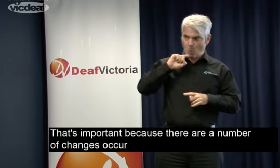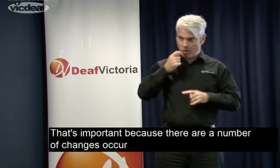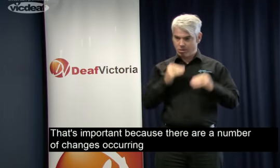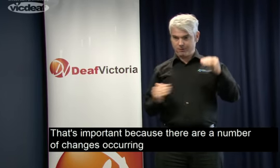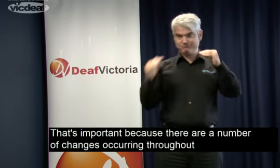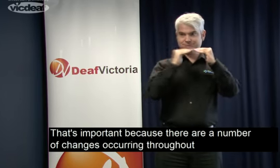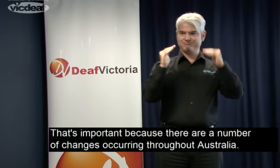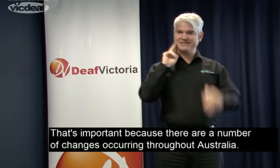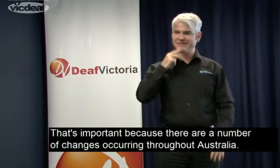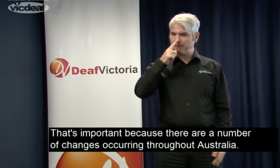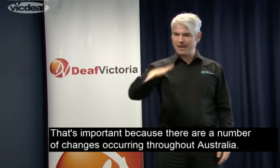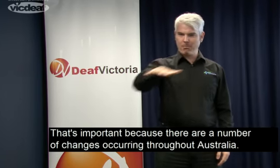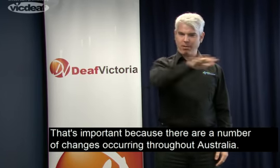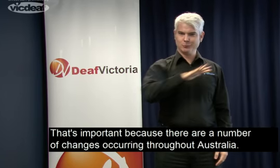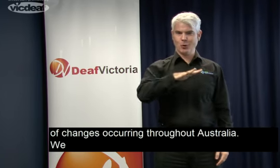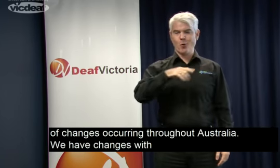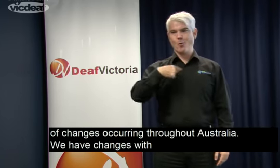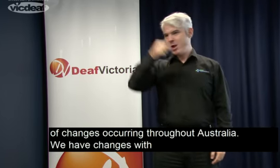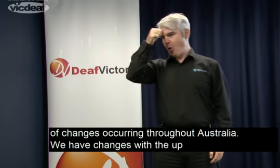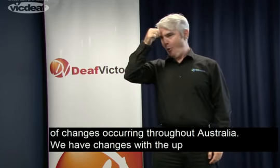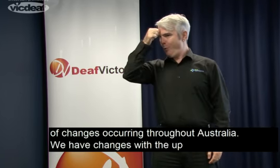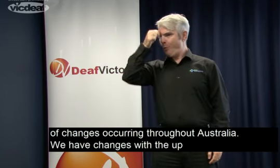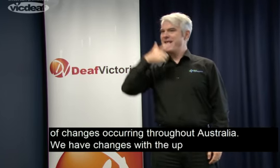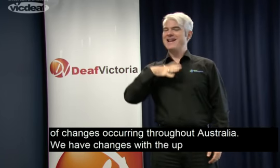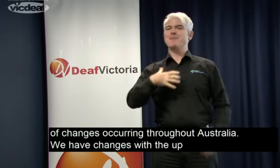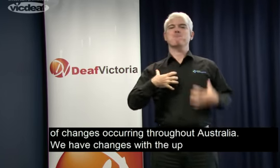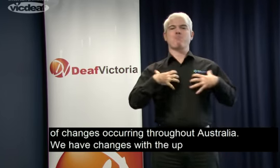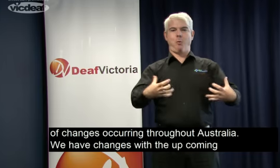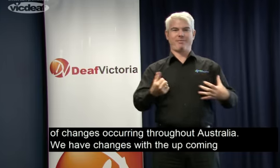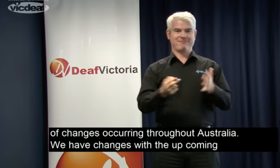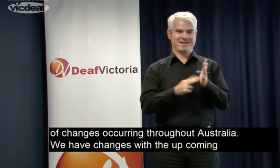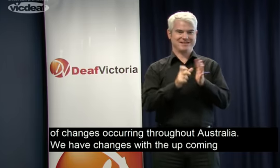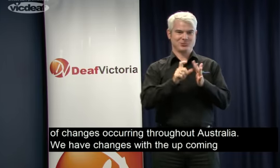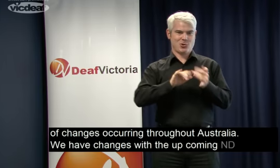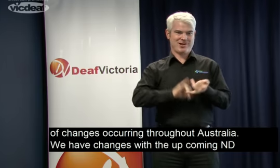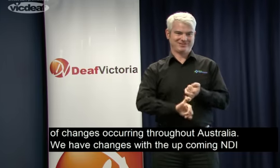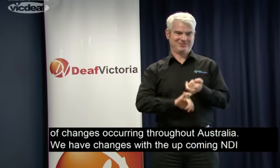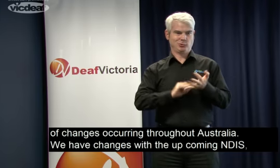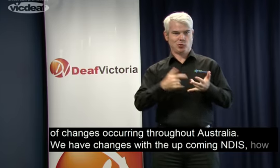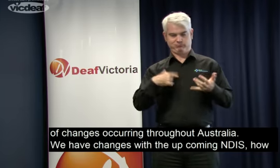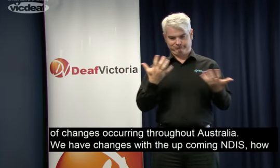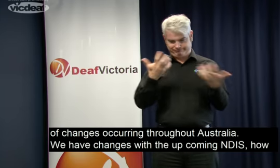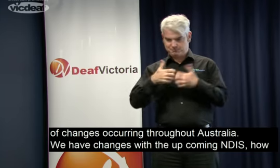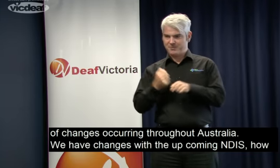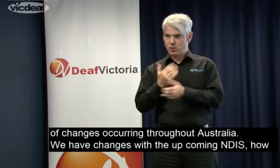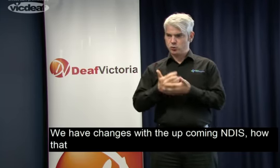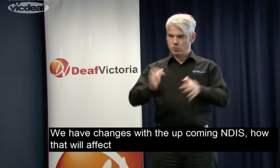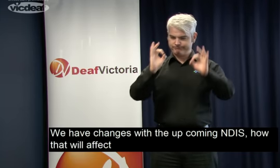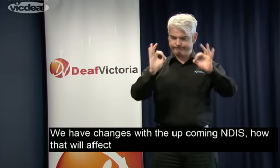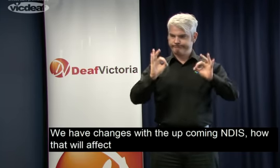up-and-coming NDIS, how that will affect deaf people throughout the country. And we know that we need more than the NDIS to satisfy our